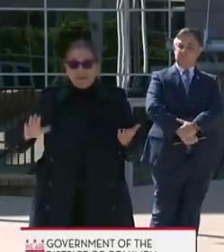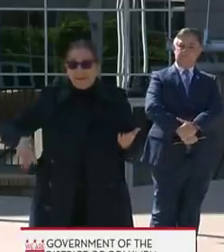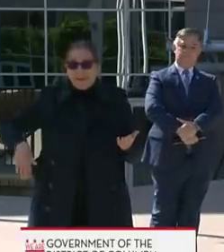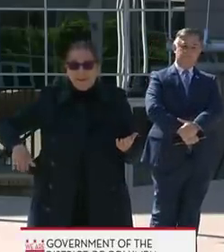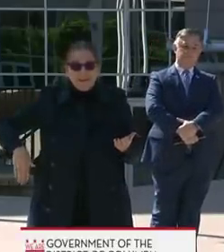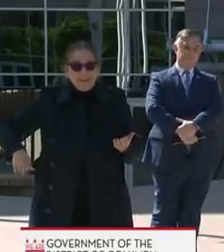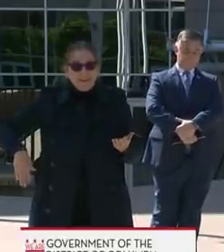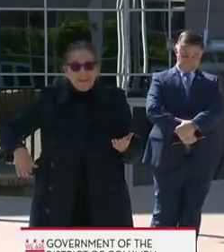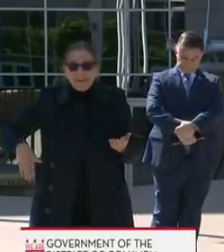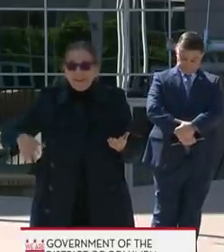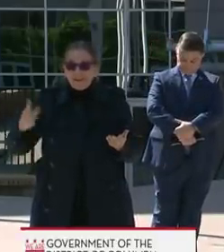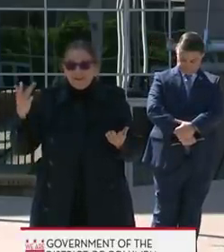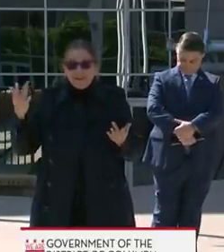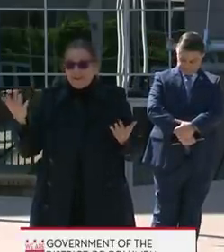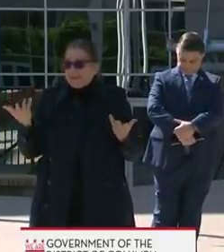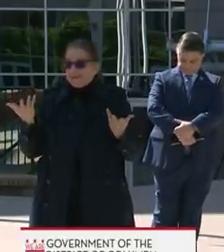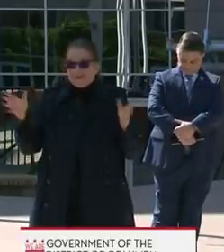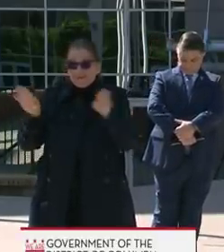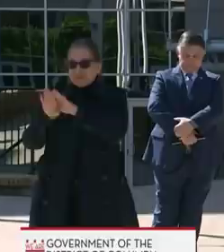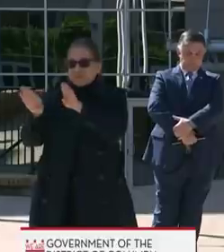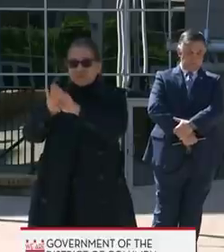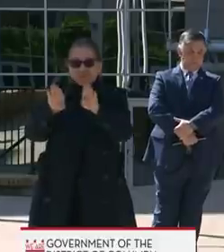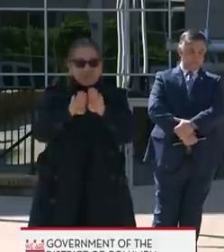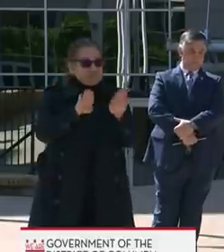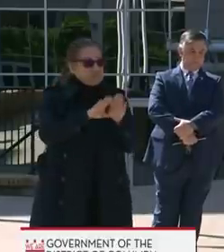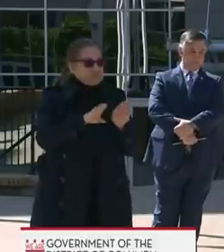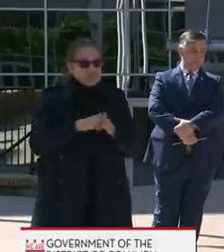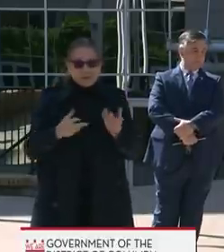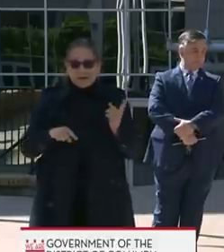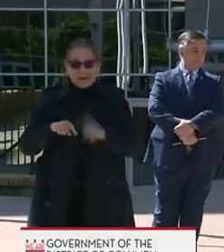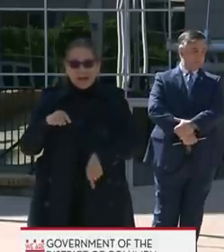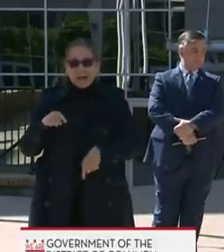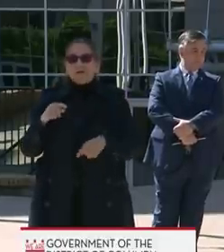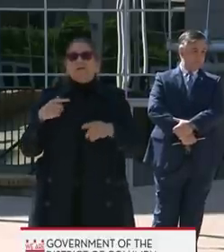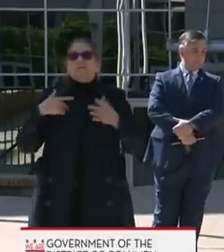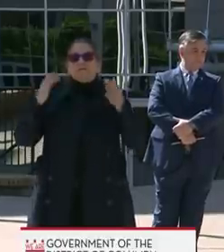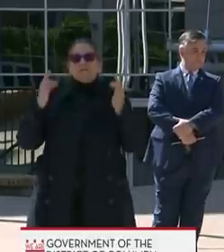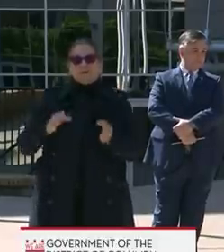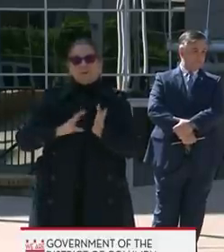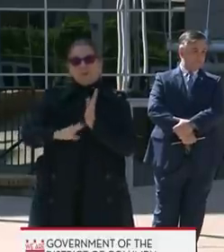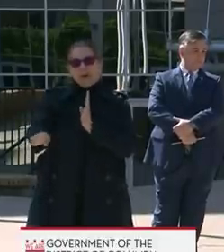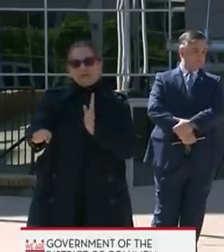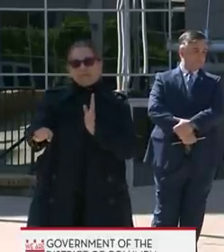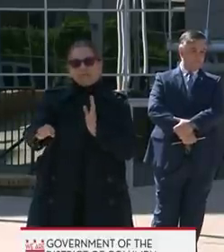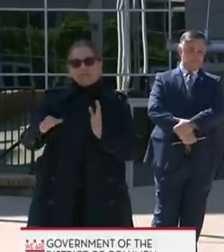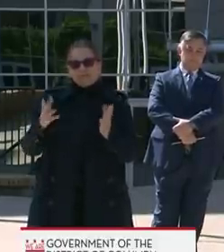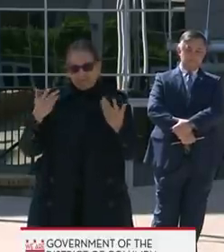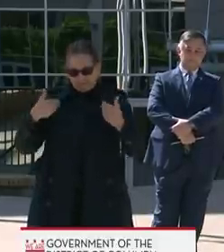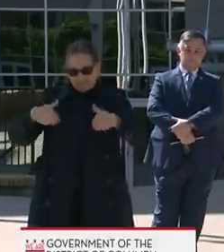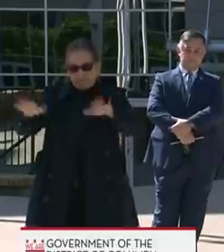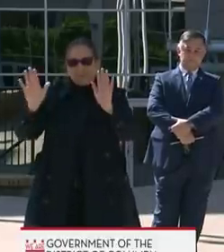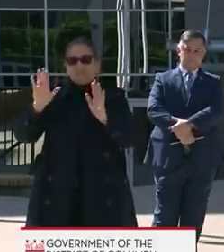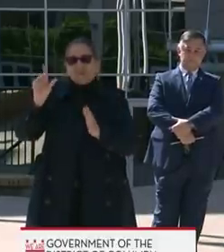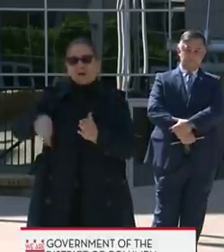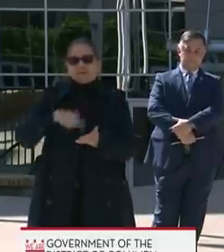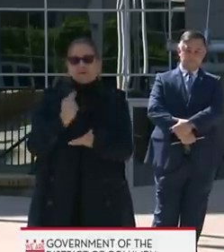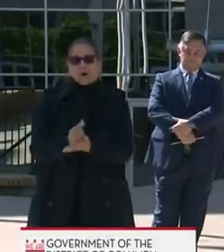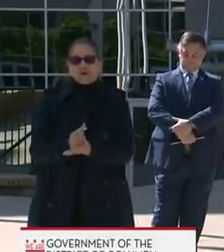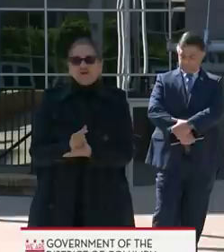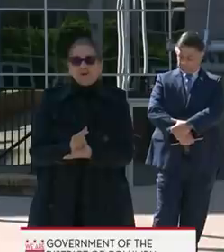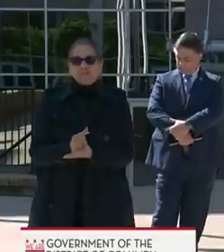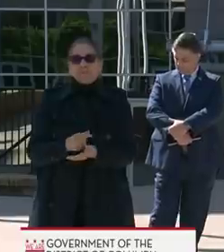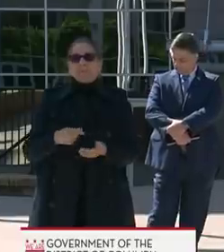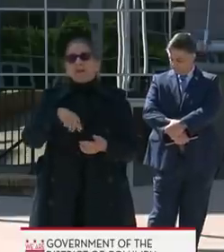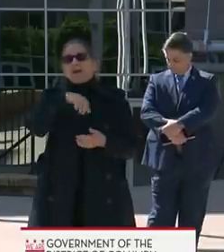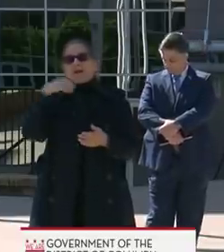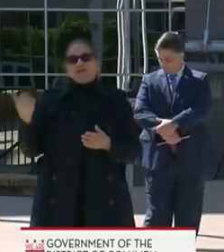it's difficult for them to do it now. So there's a waiver of that, as well as the in-seat attendance requirements related to Carnegie